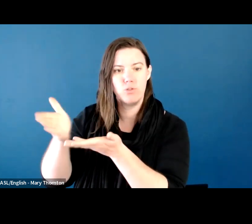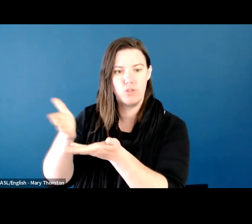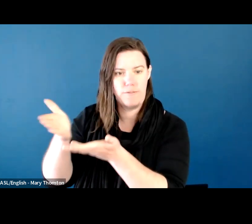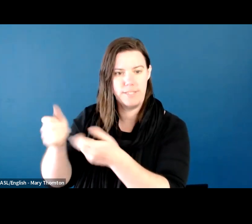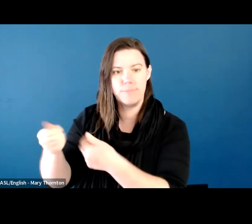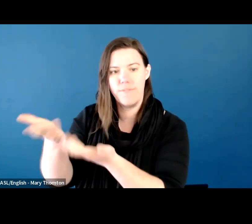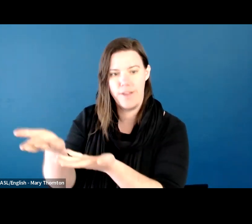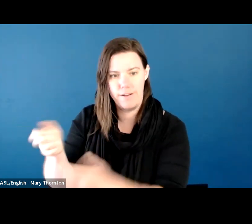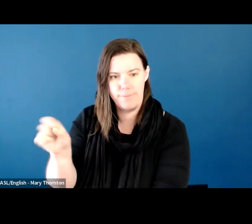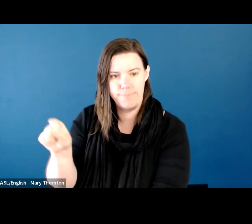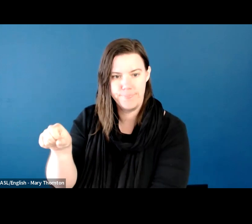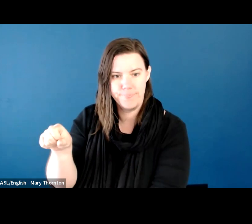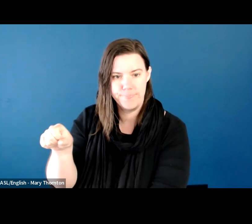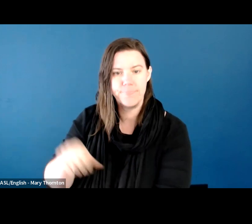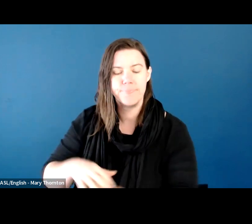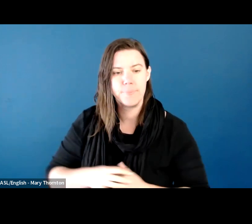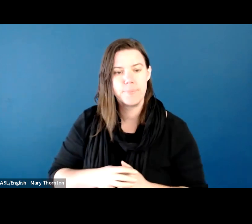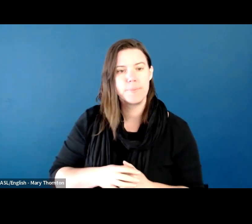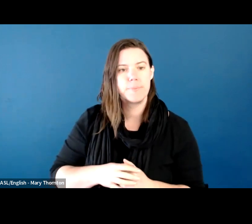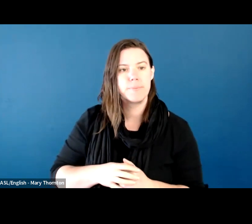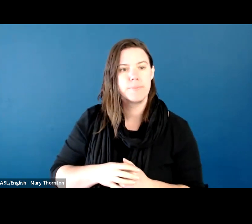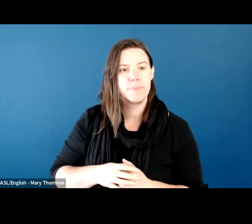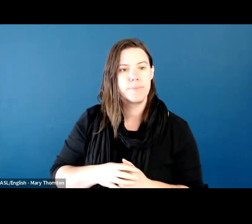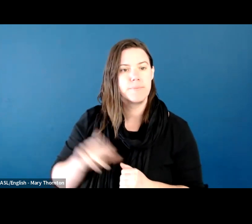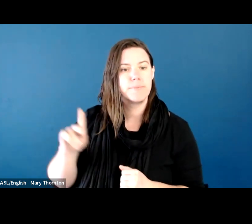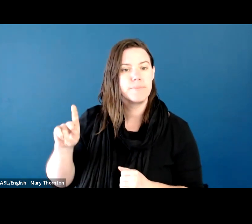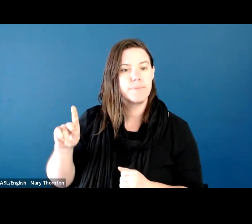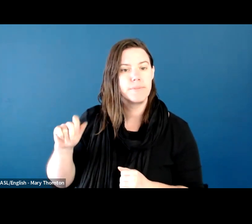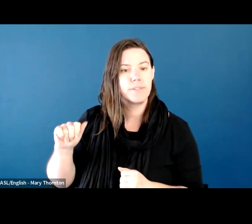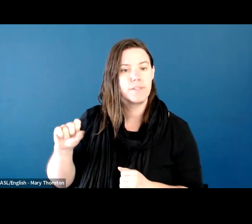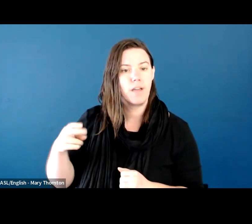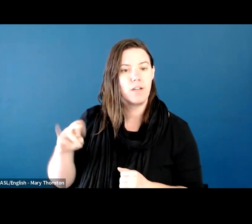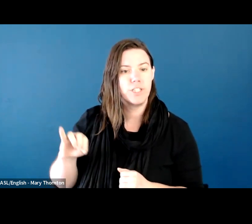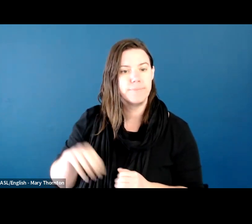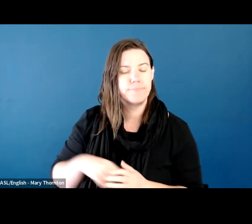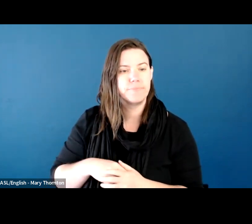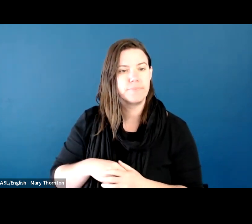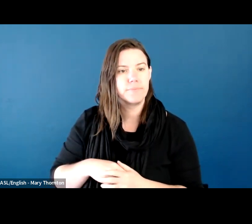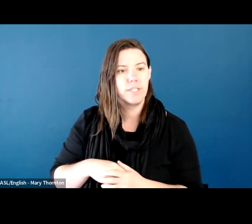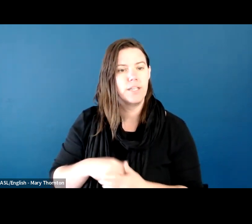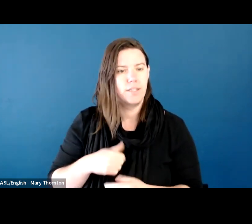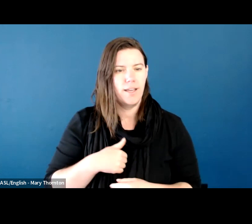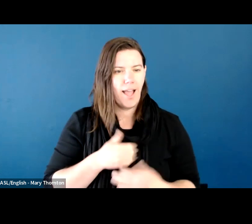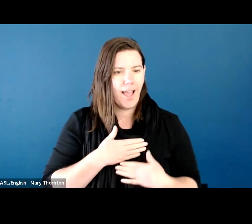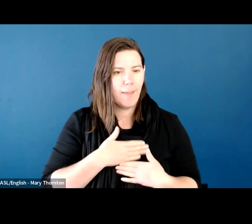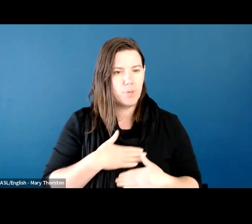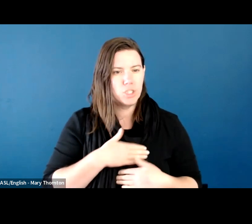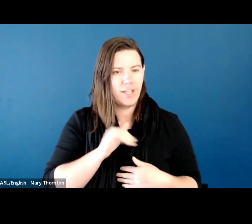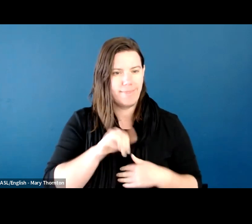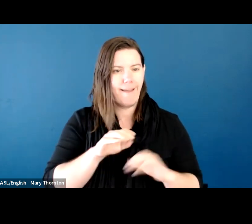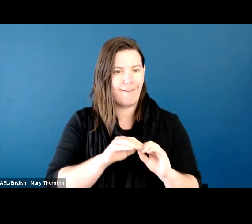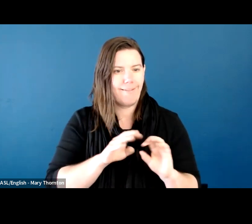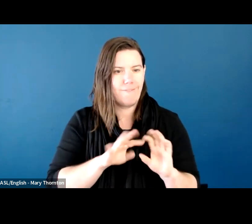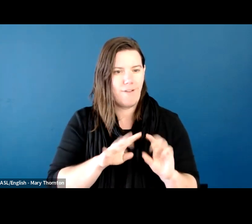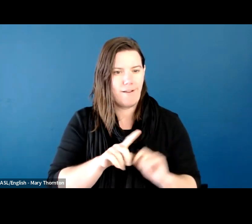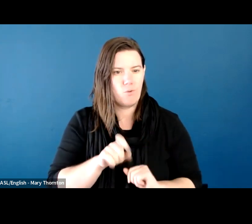supports when they come out. Kashi. I appreciate that clarifying question because I had the same thought